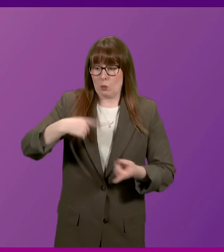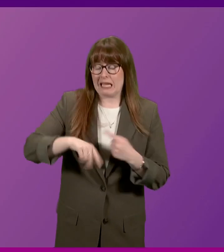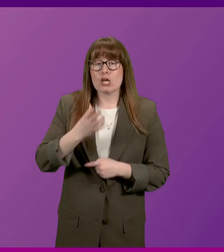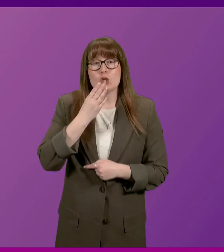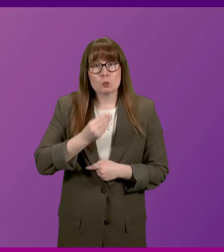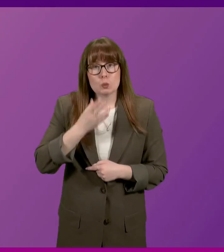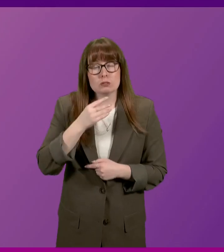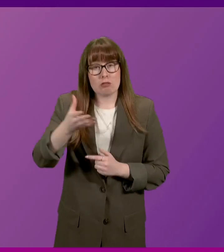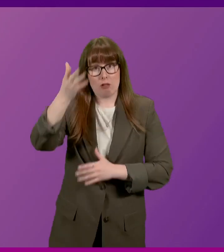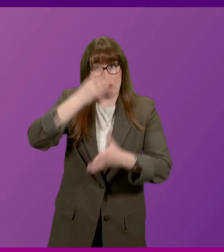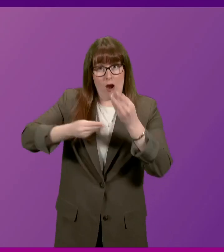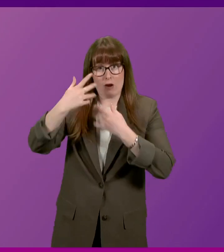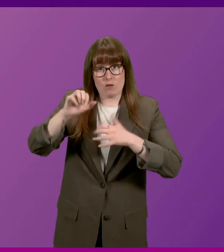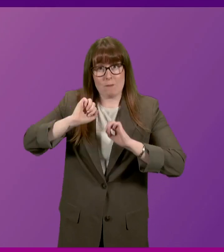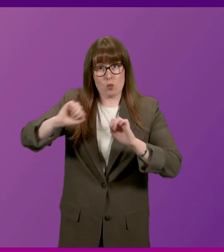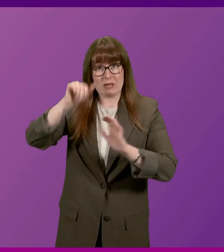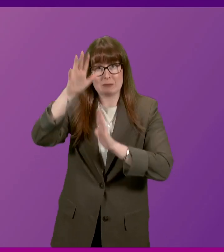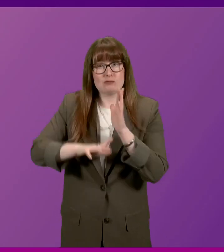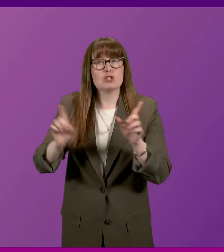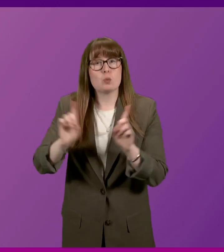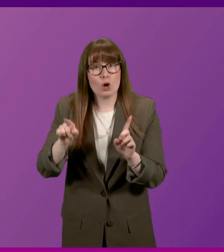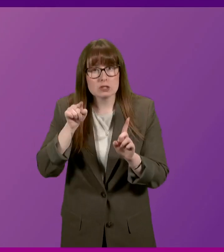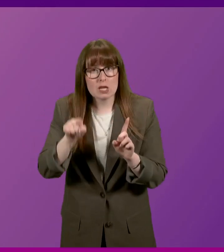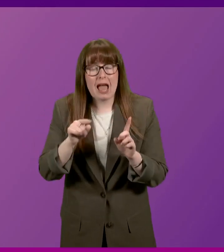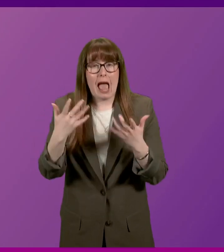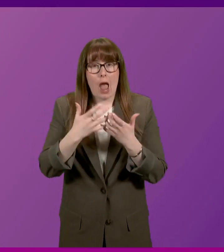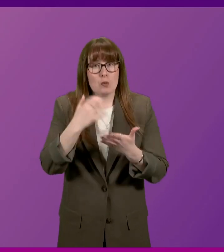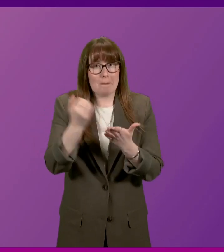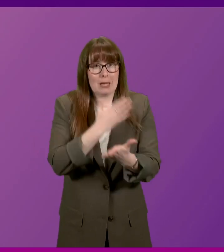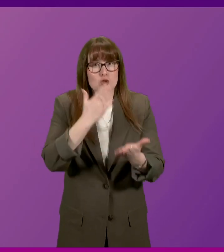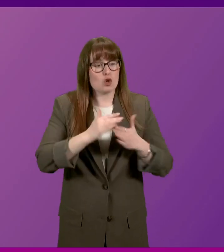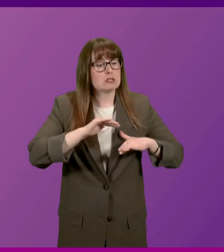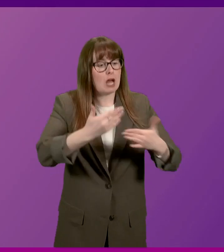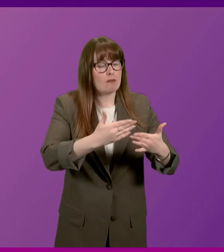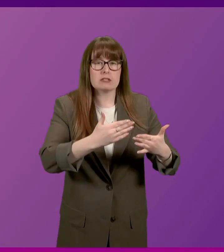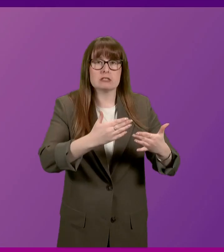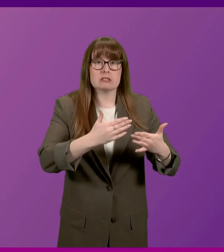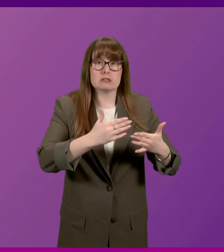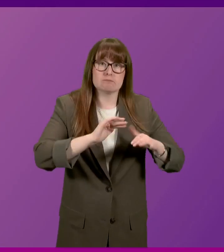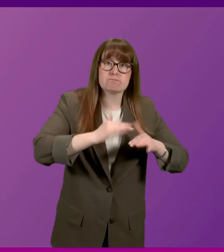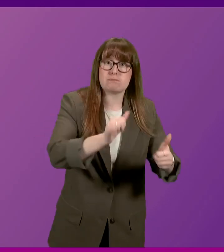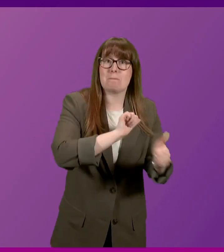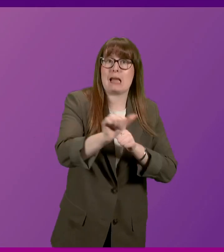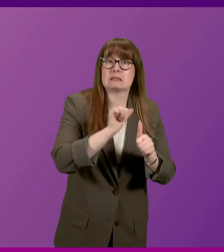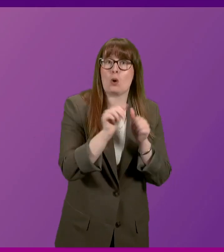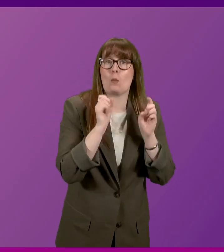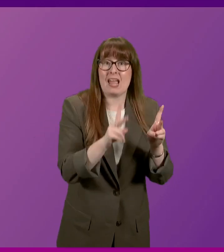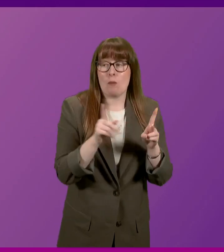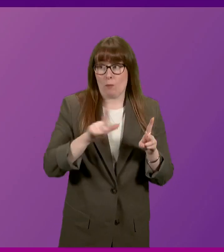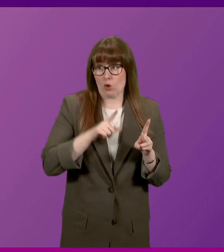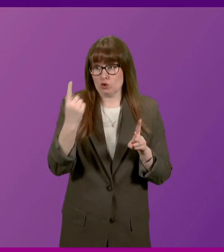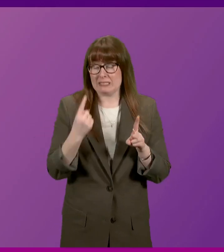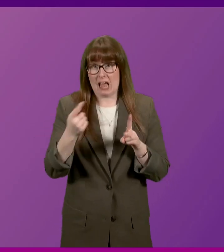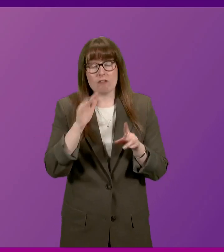learning to better provide services for people? Because you reached out to people,